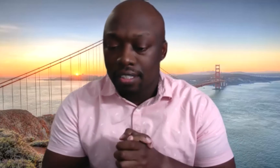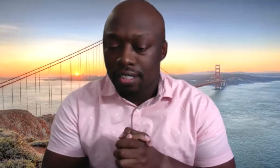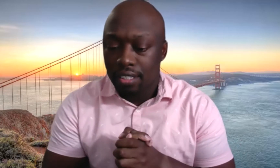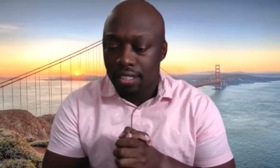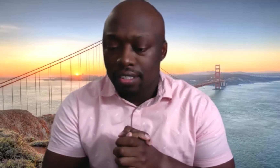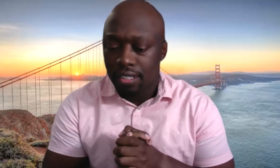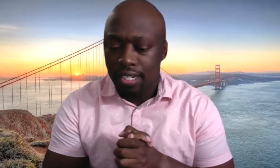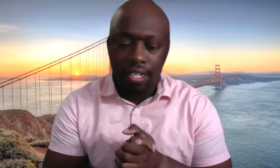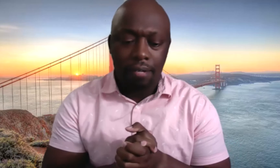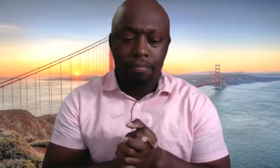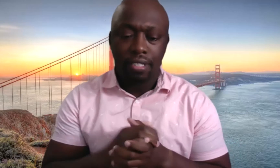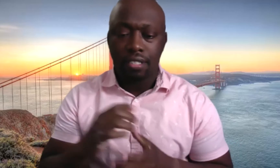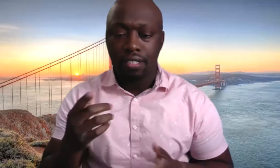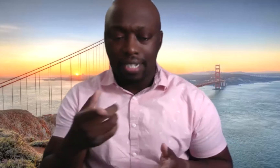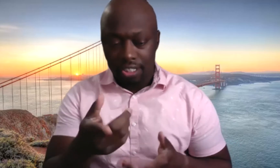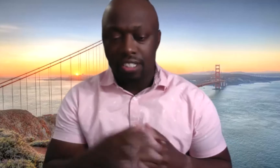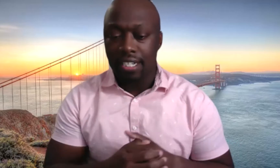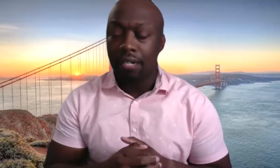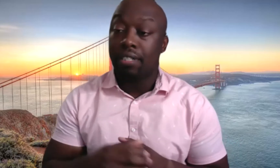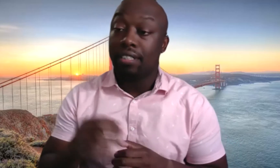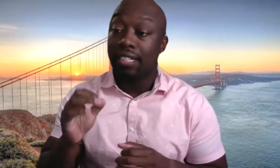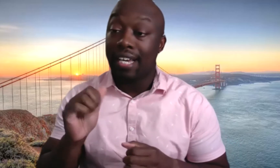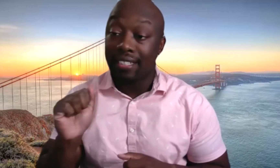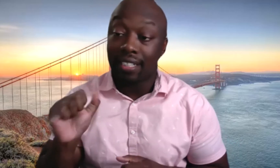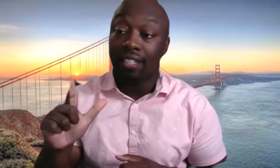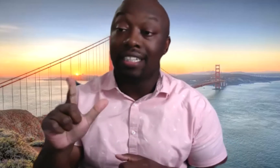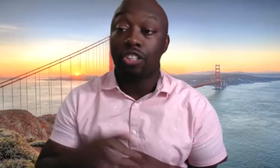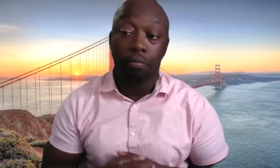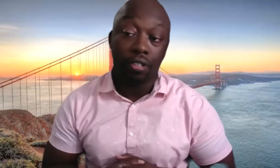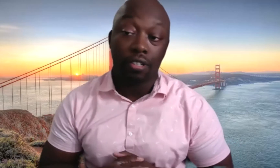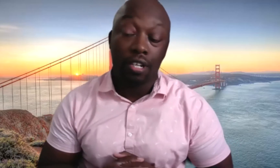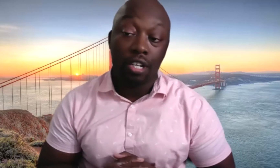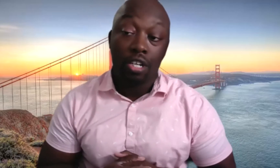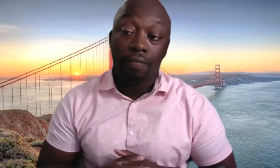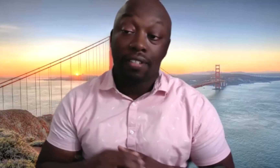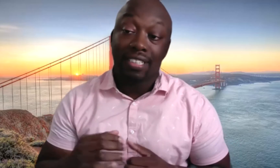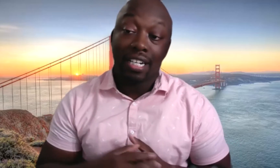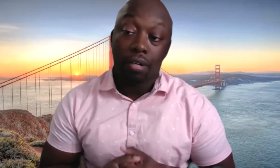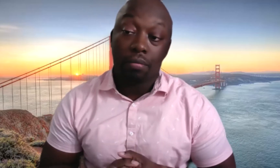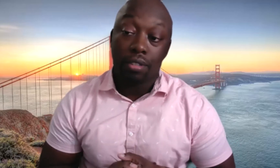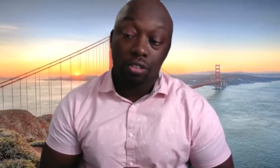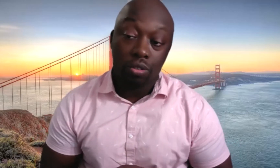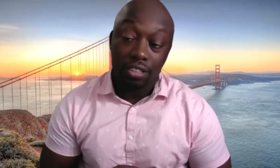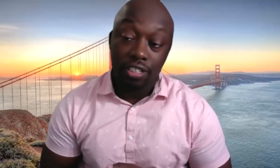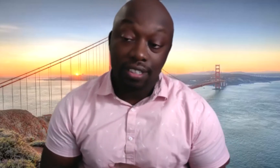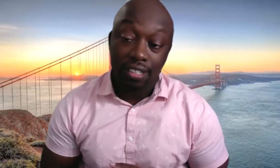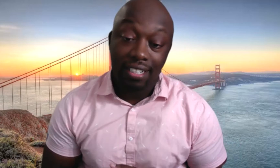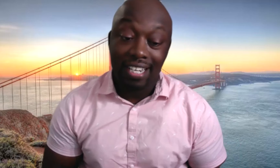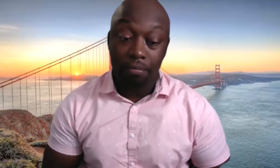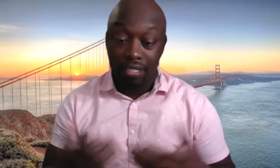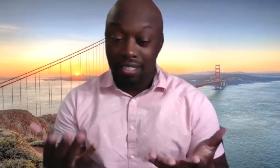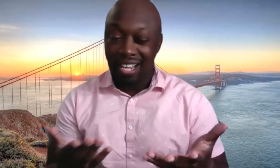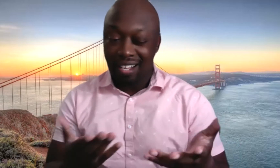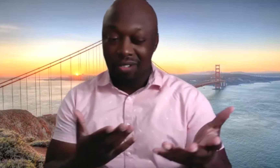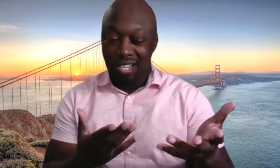And yeah, as she said, I'm an ASL interpreter for the Santa Barbara School District.